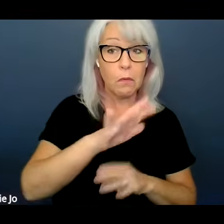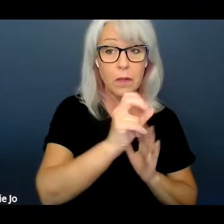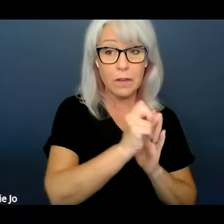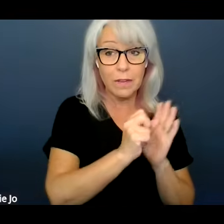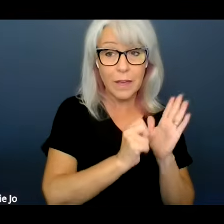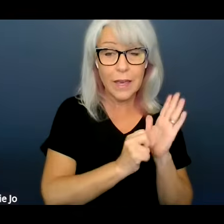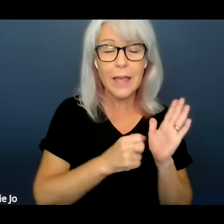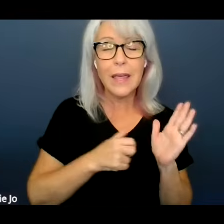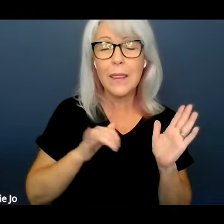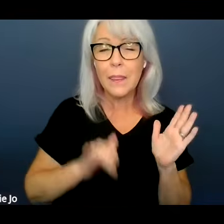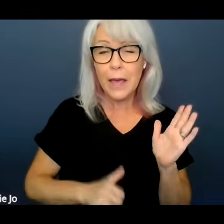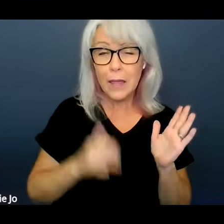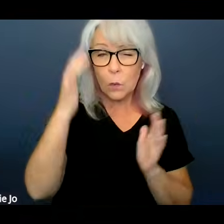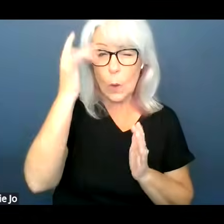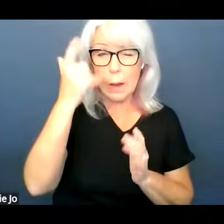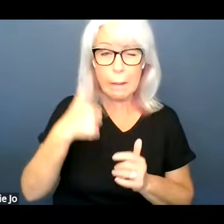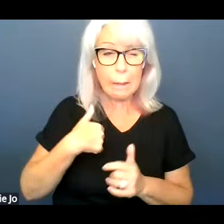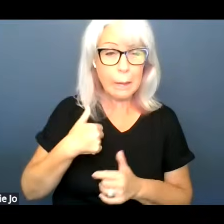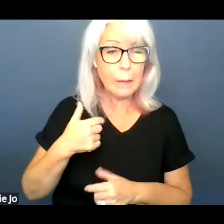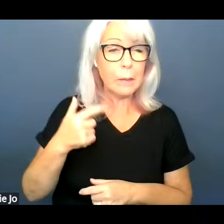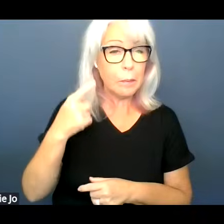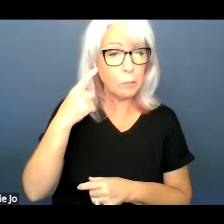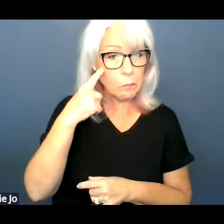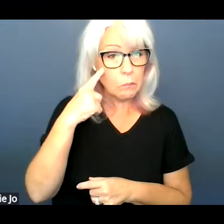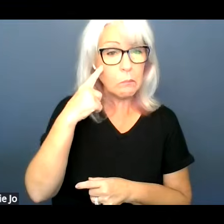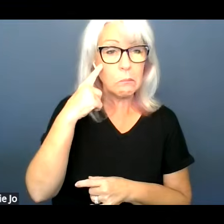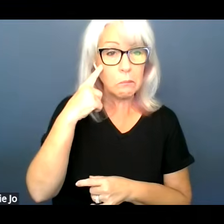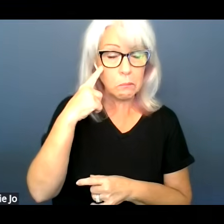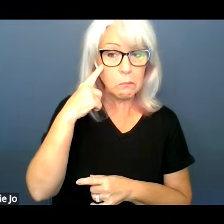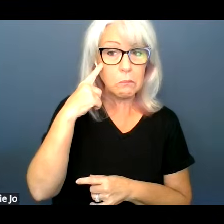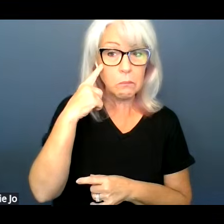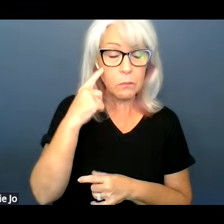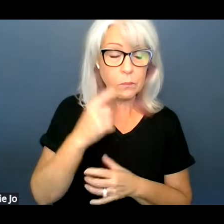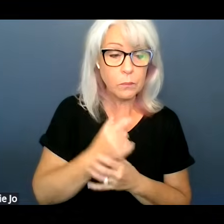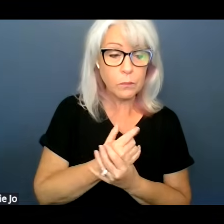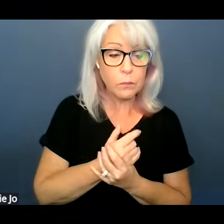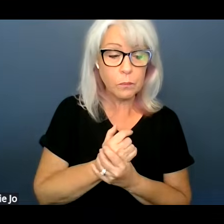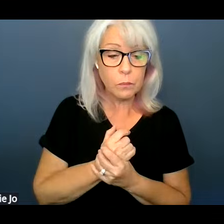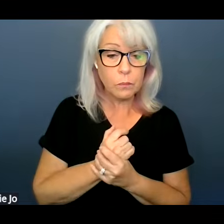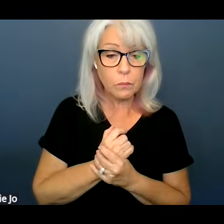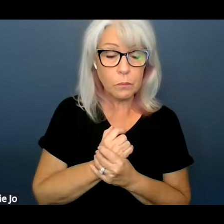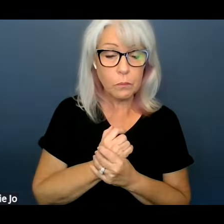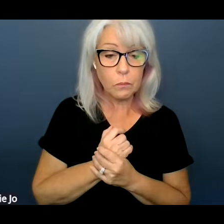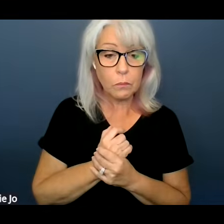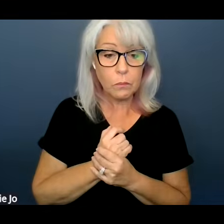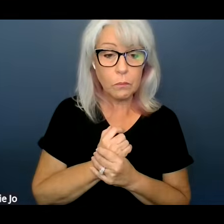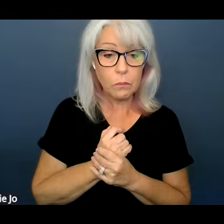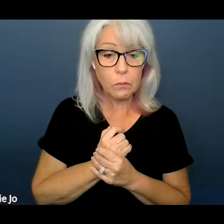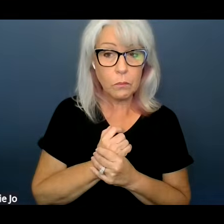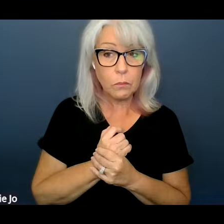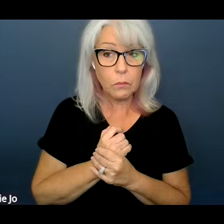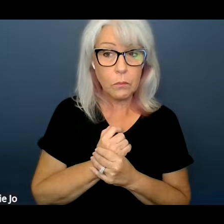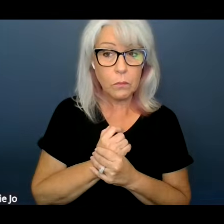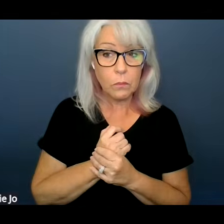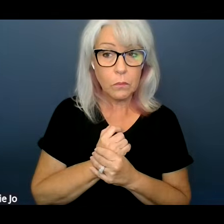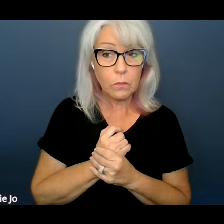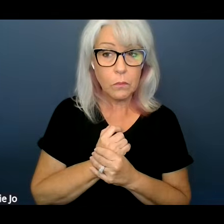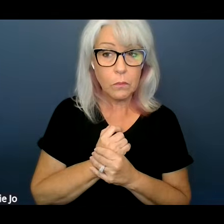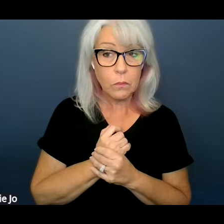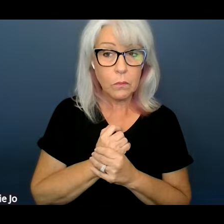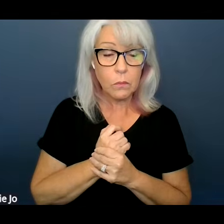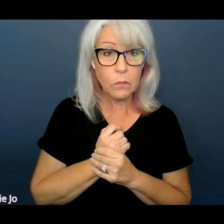is where I think the, some of the broad language that, my opposing counsel